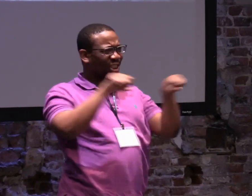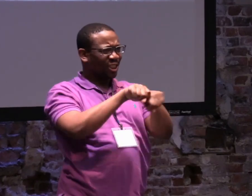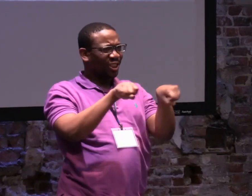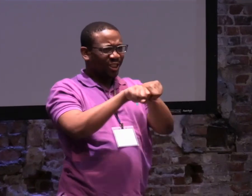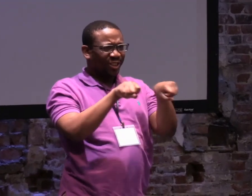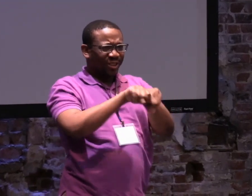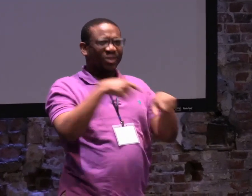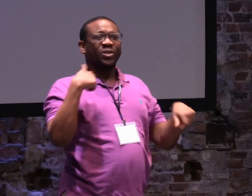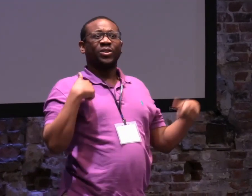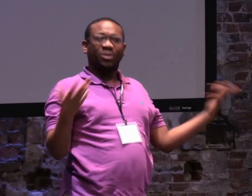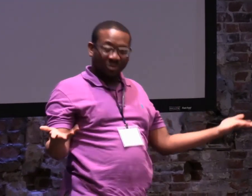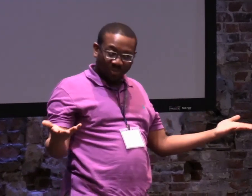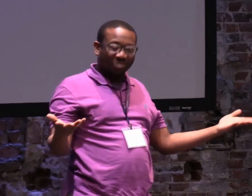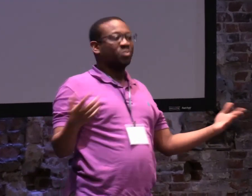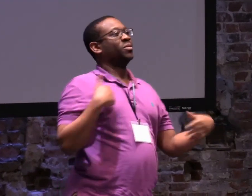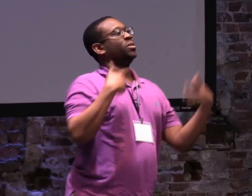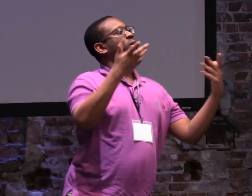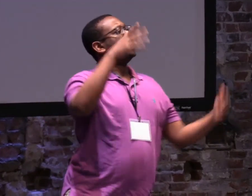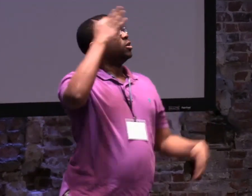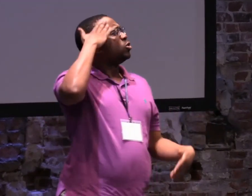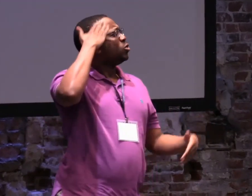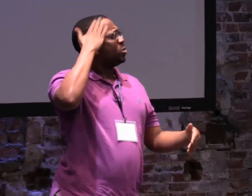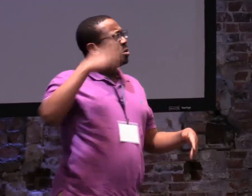A boot. Why am I bringing a boot?